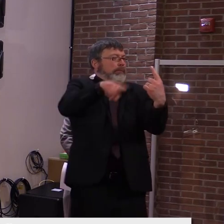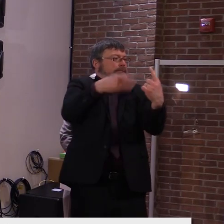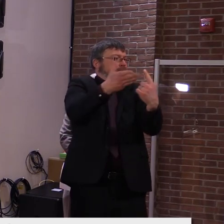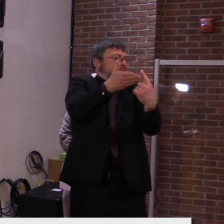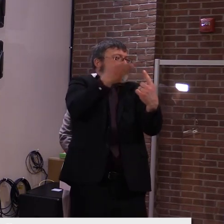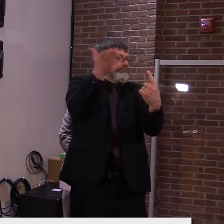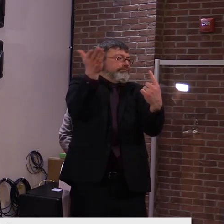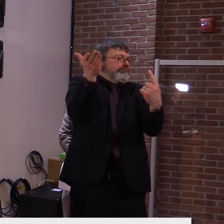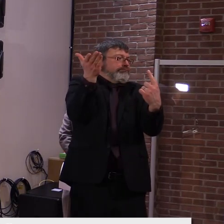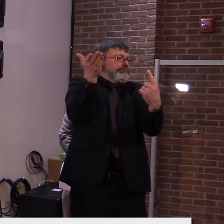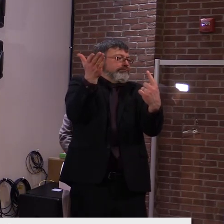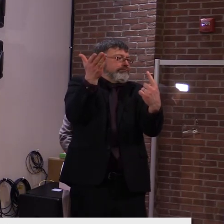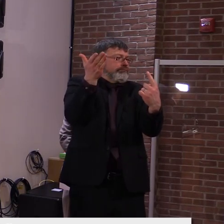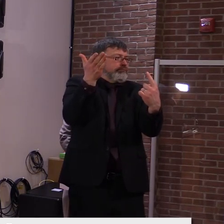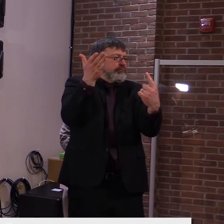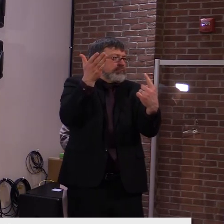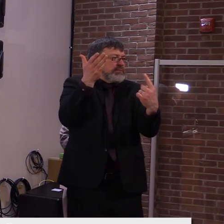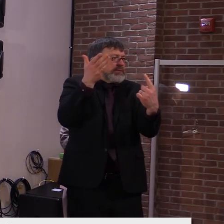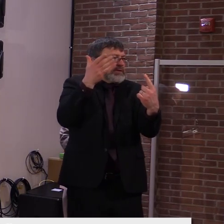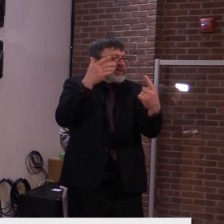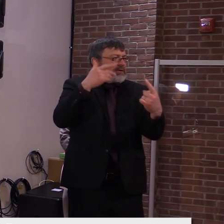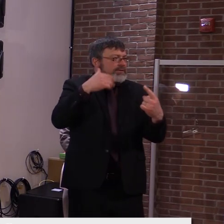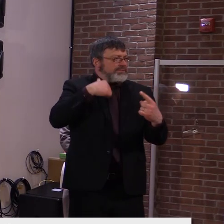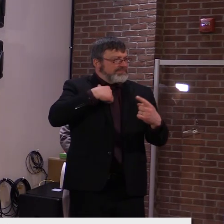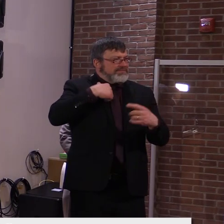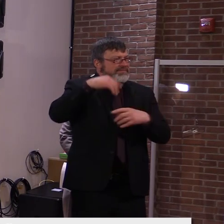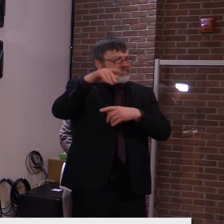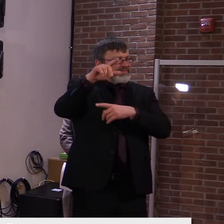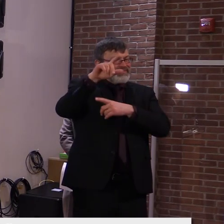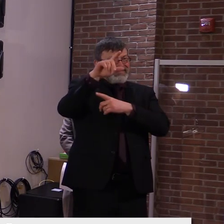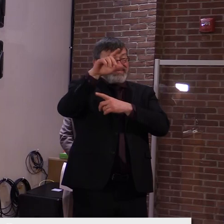25 or less vaccines that have been wasted.